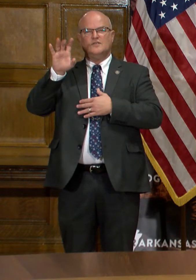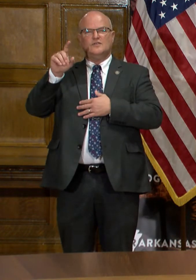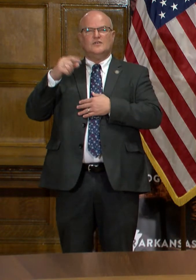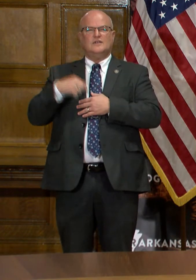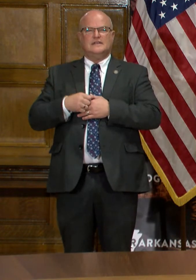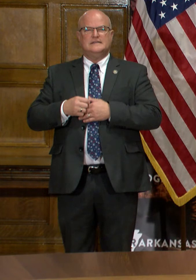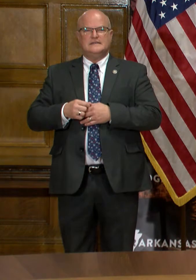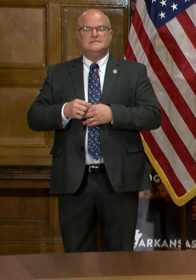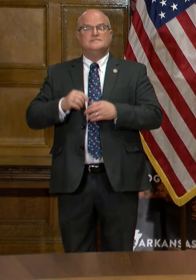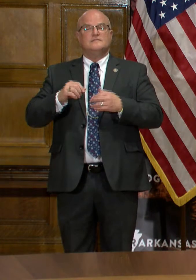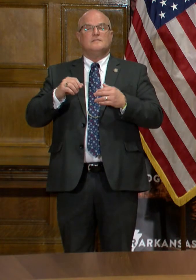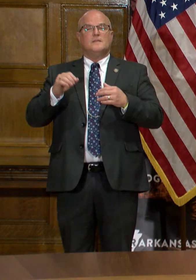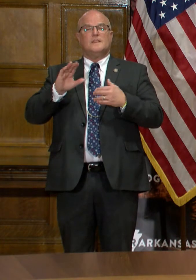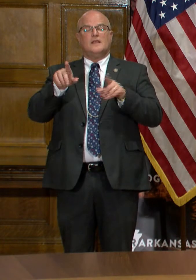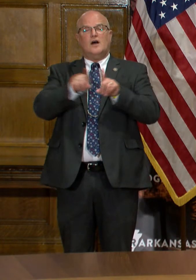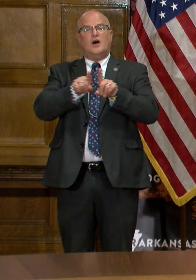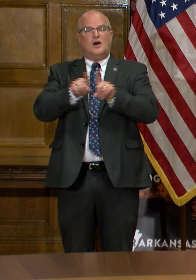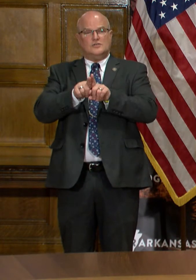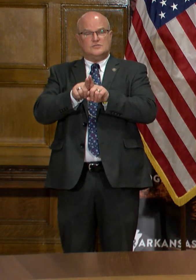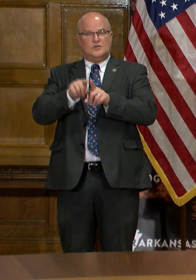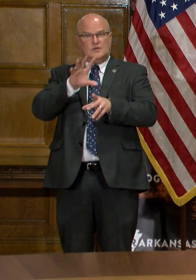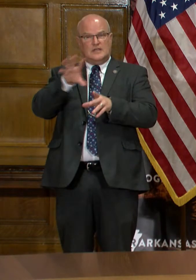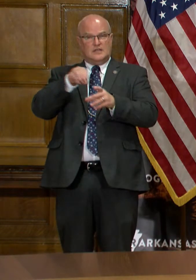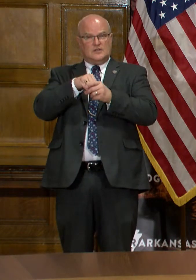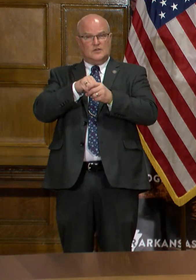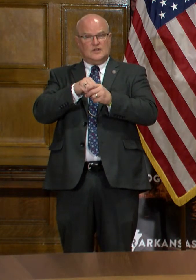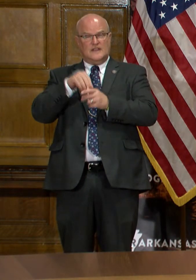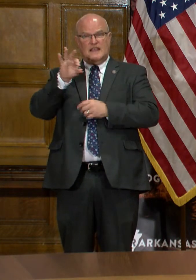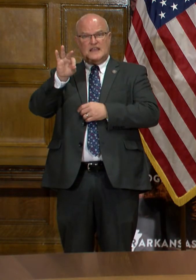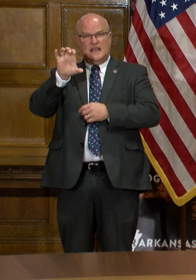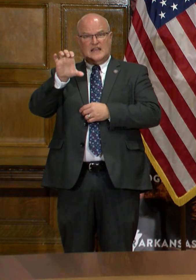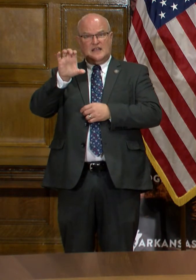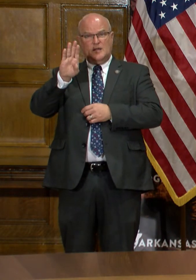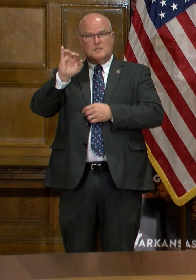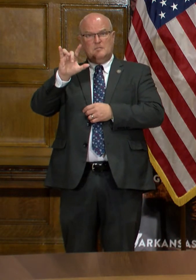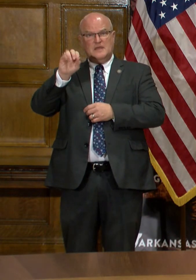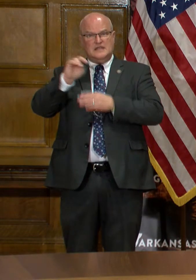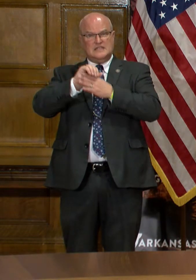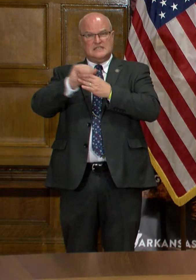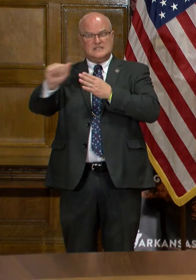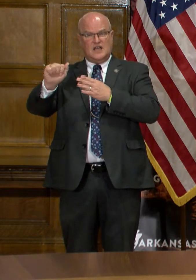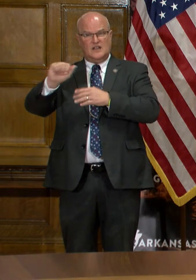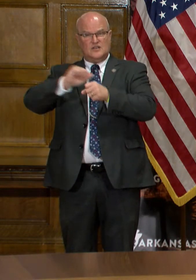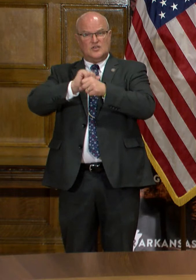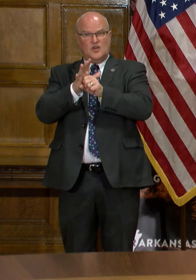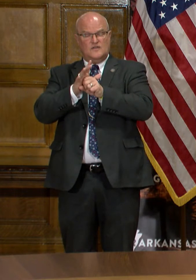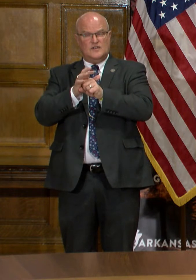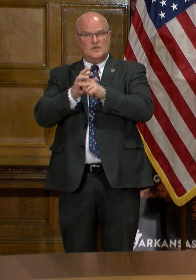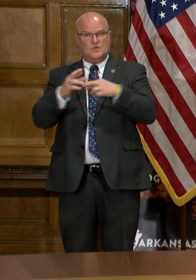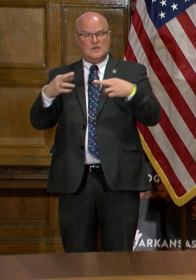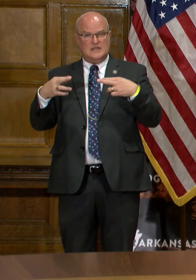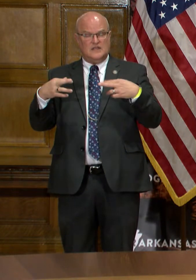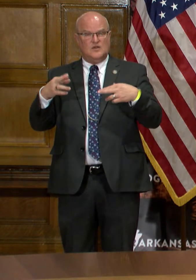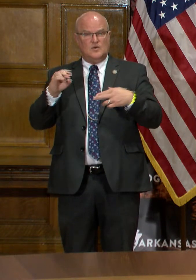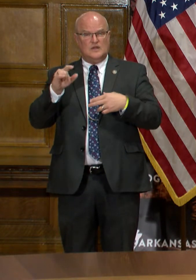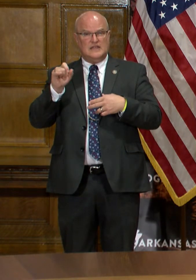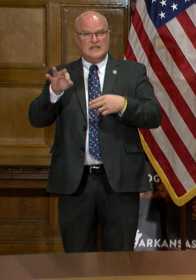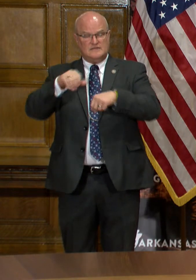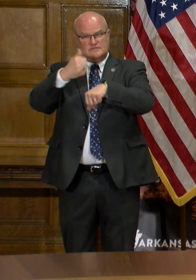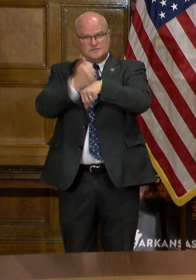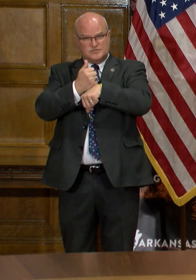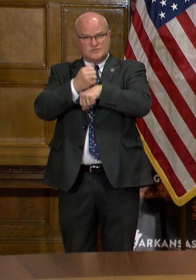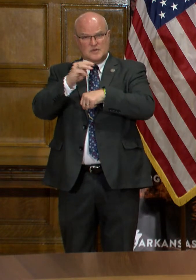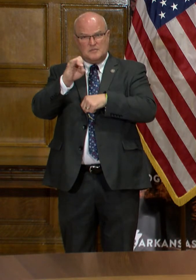see you, sir. Also included in the $900 billion bipartisan COVID-19 relief package is restoration